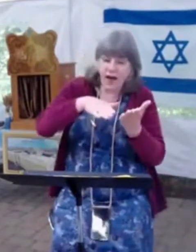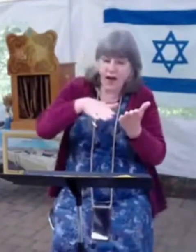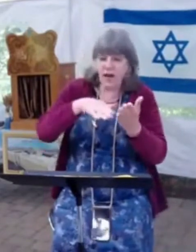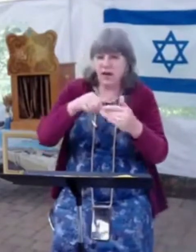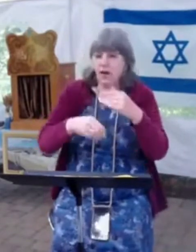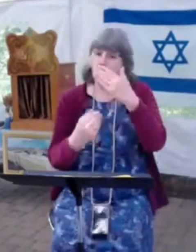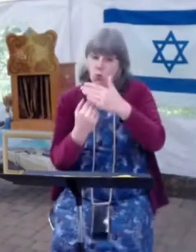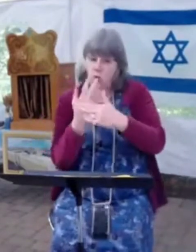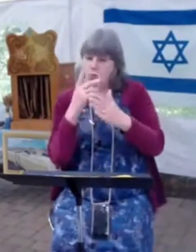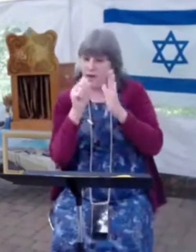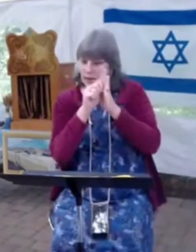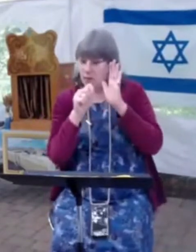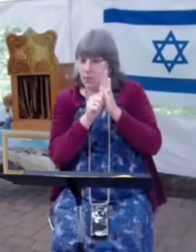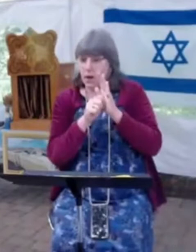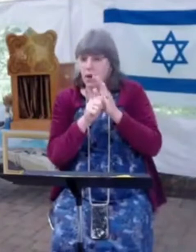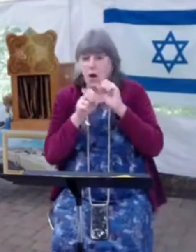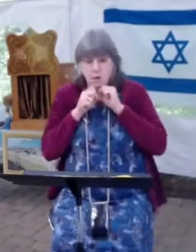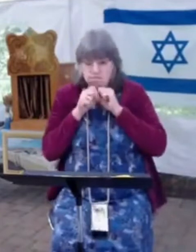Why?